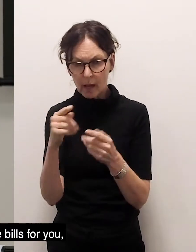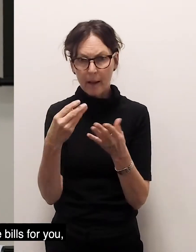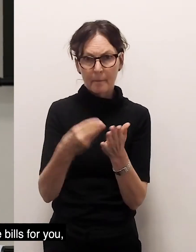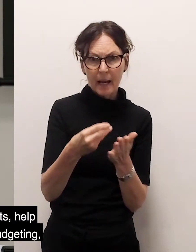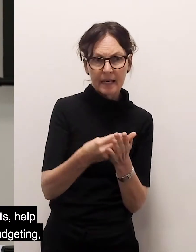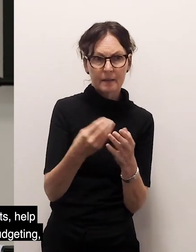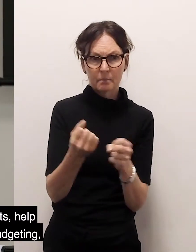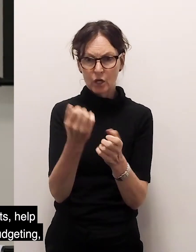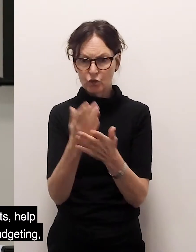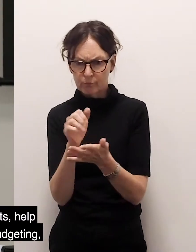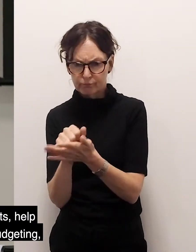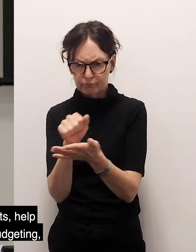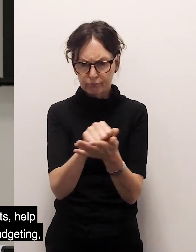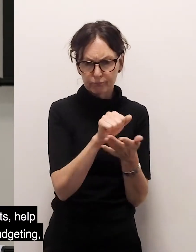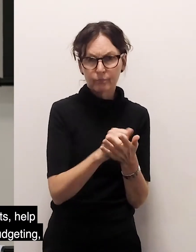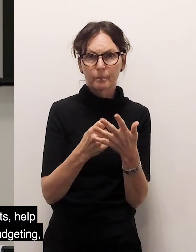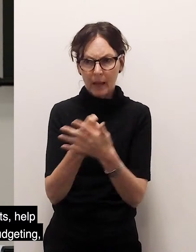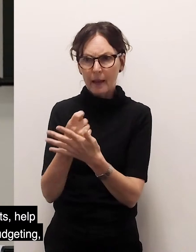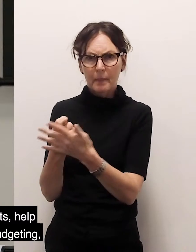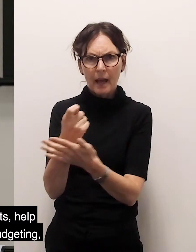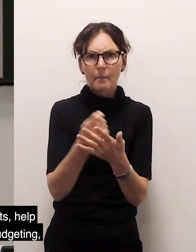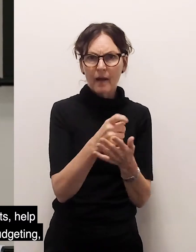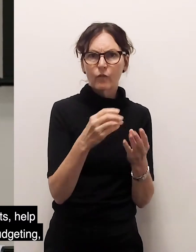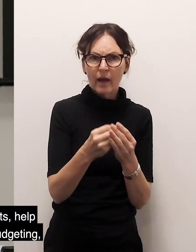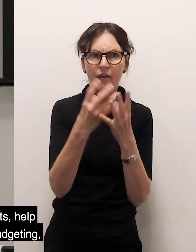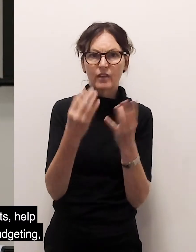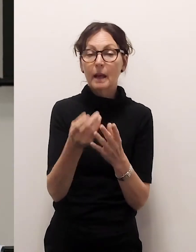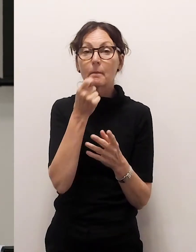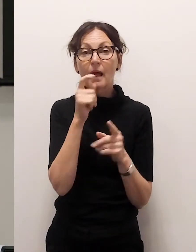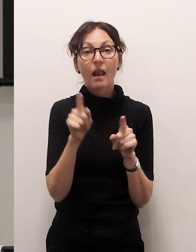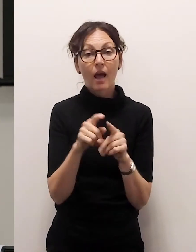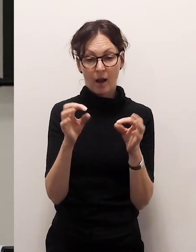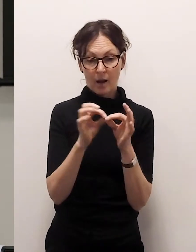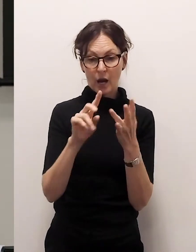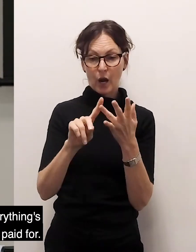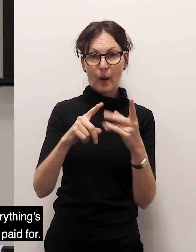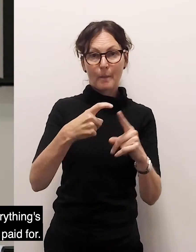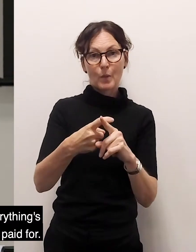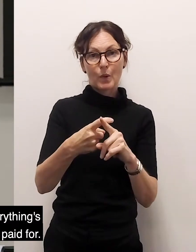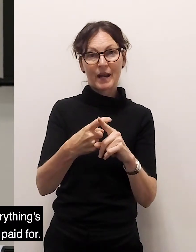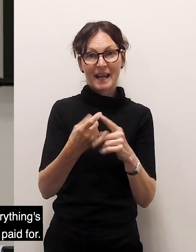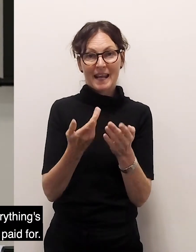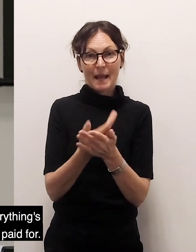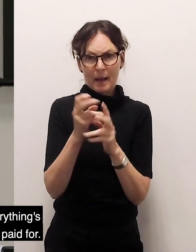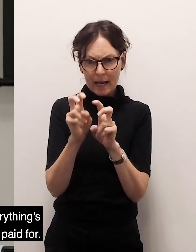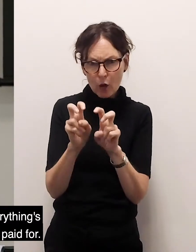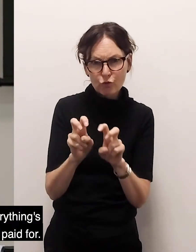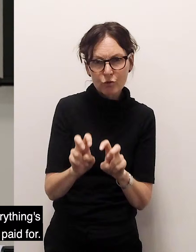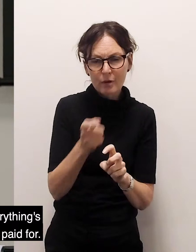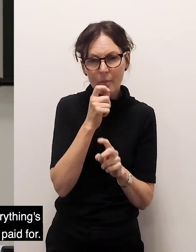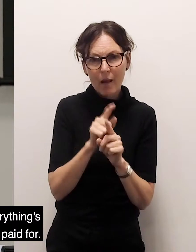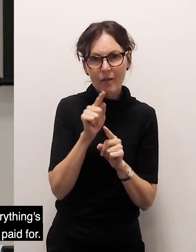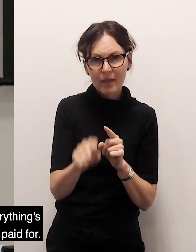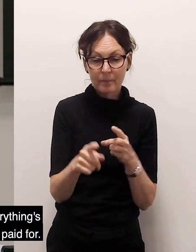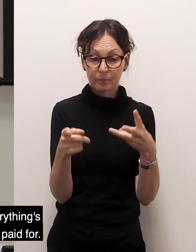pay the bills for you, get the receipts, help you with the budgeting, make sure everything's